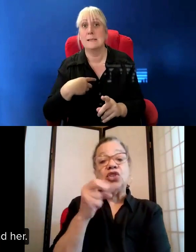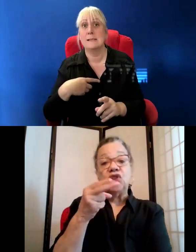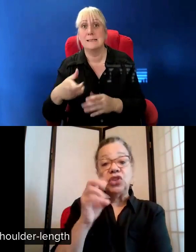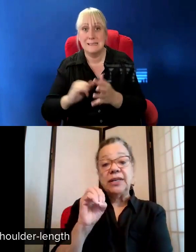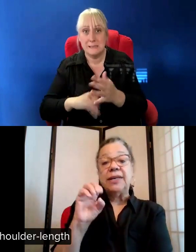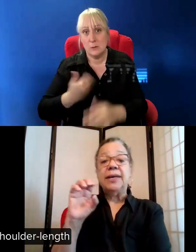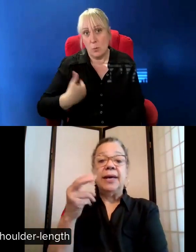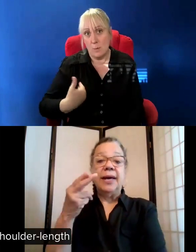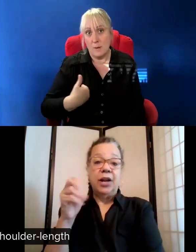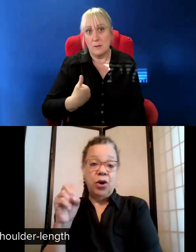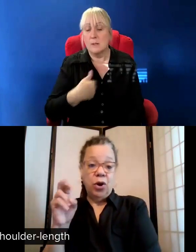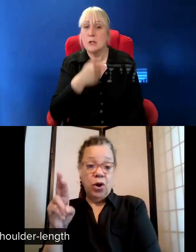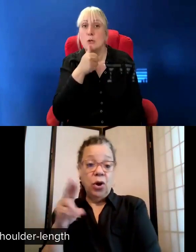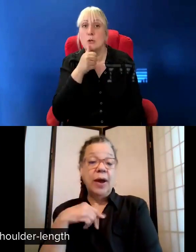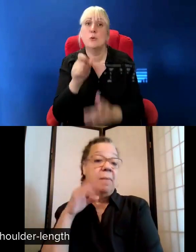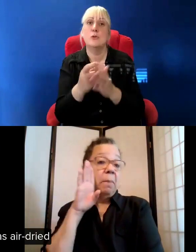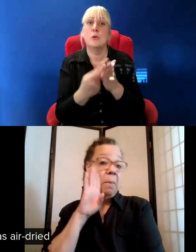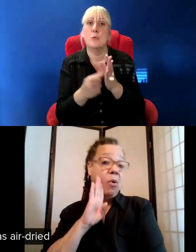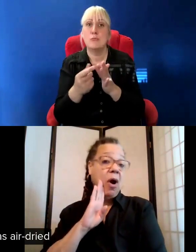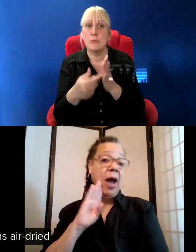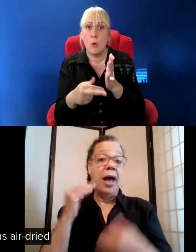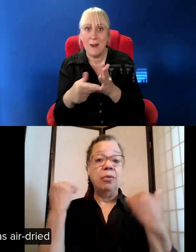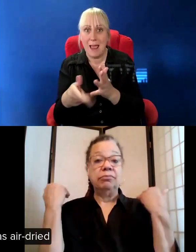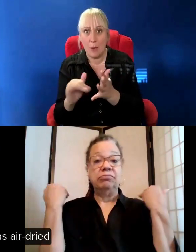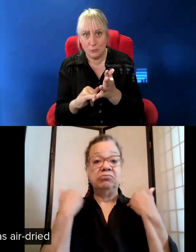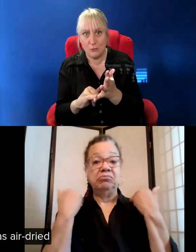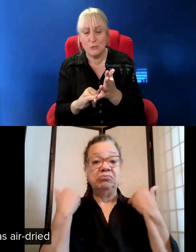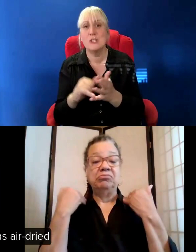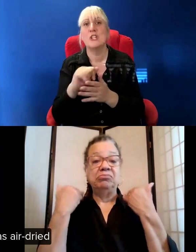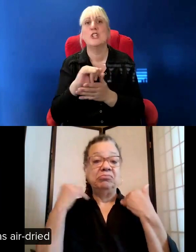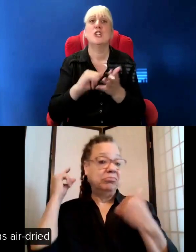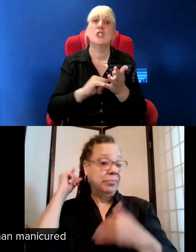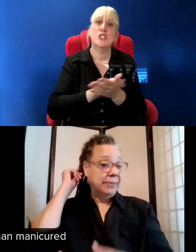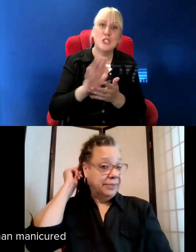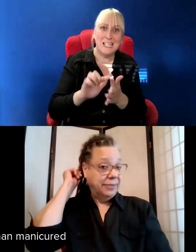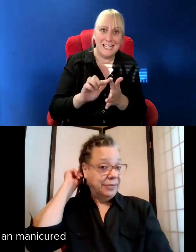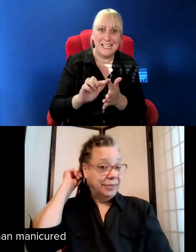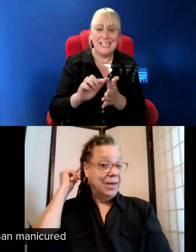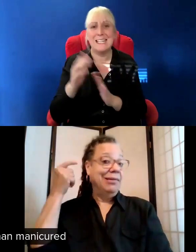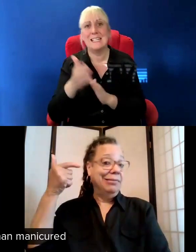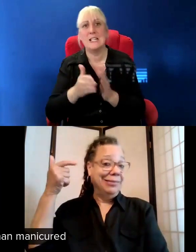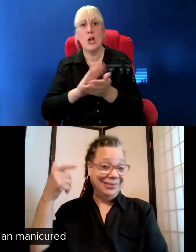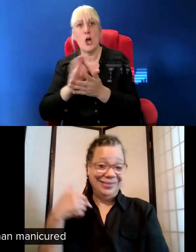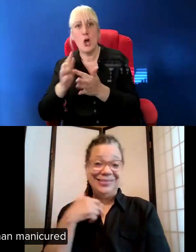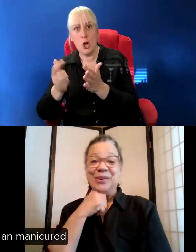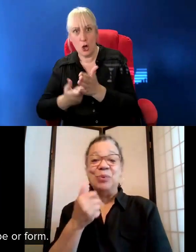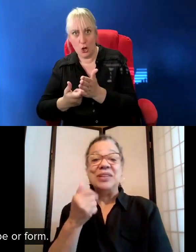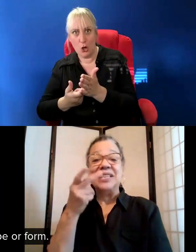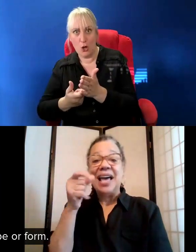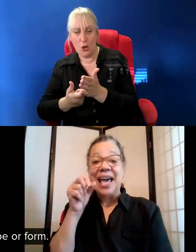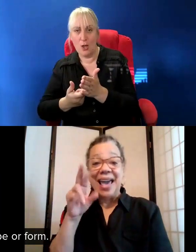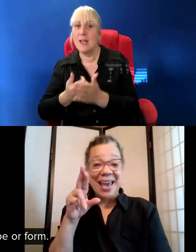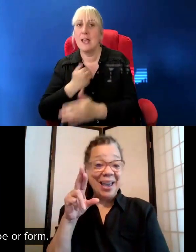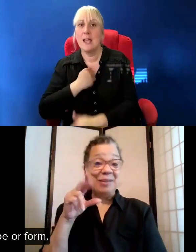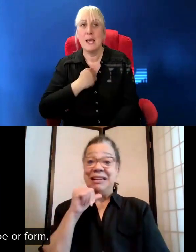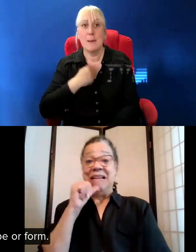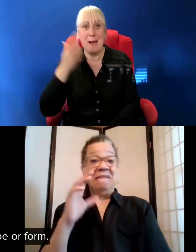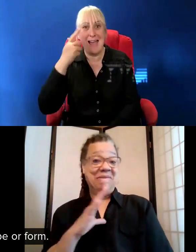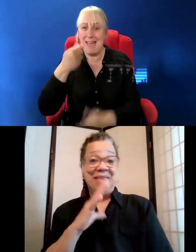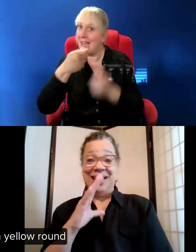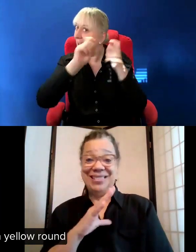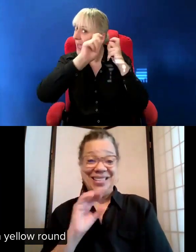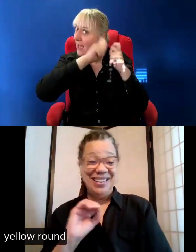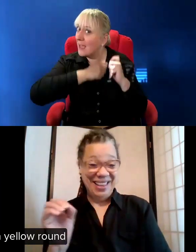her. I have brown shoulder-length hair that was air dried today rather than manicured in any shape or